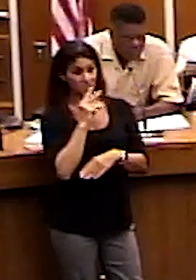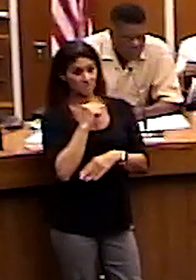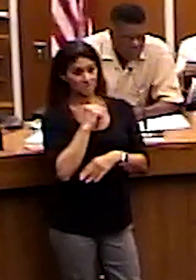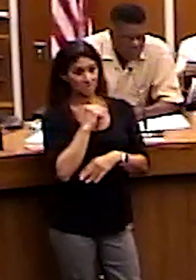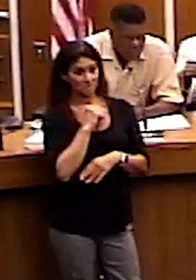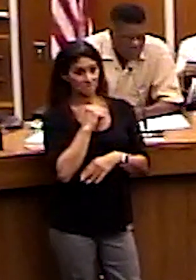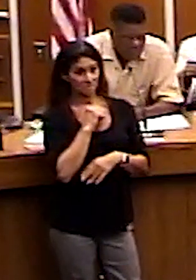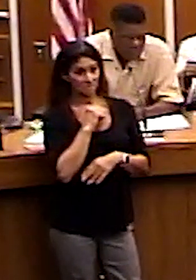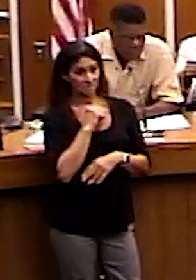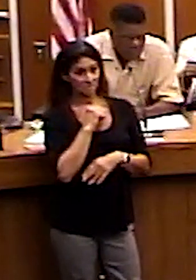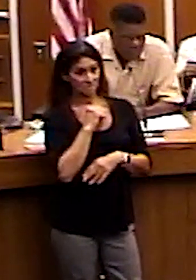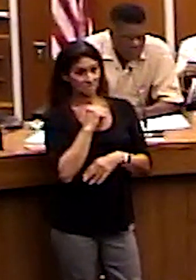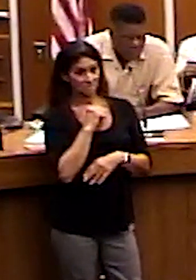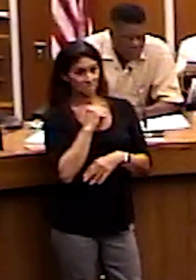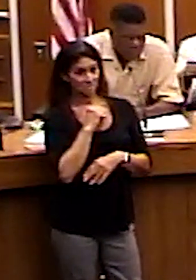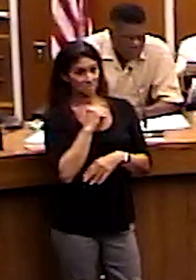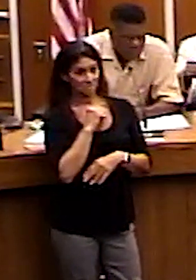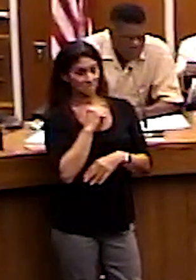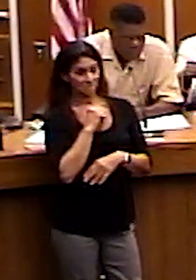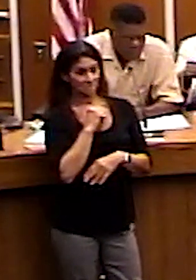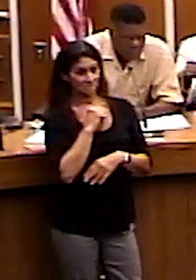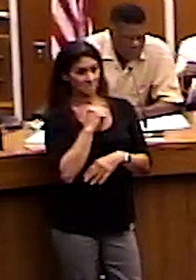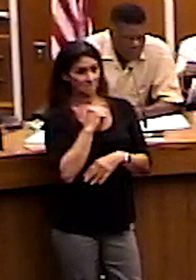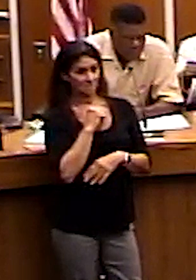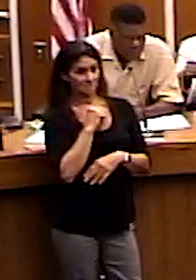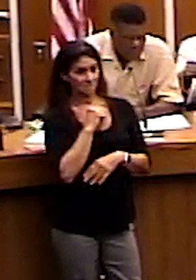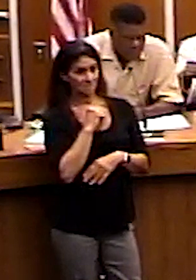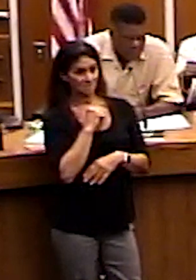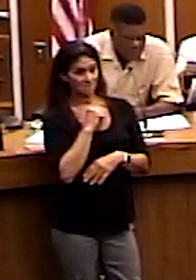voice? Communicate with me.